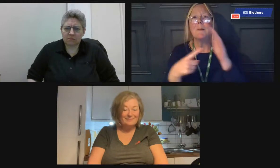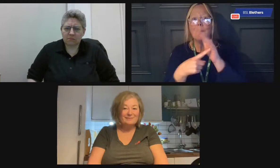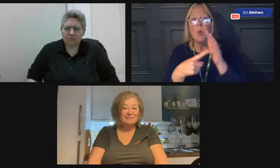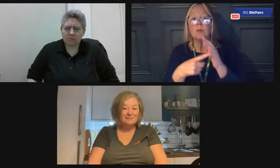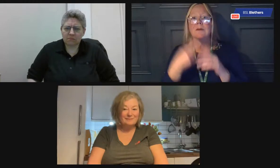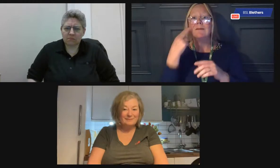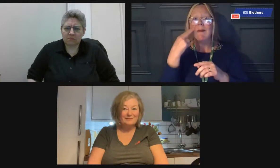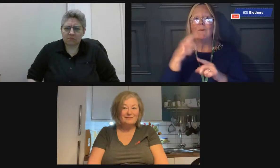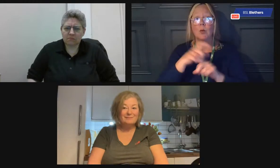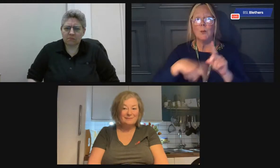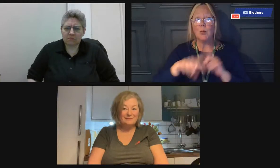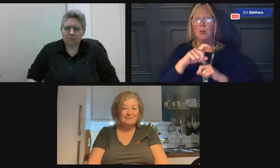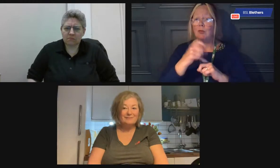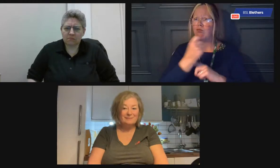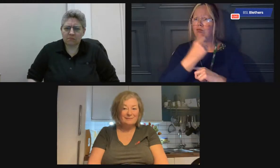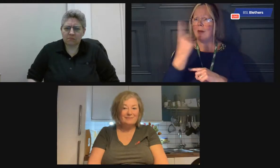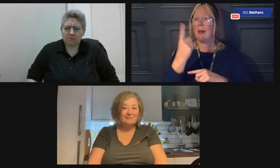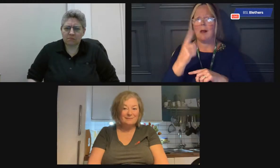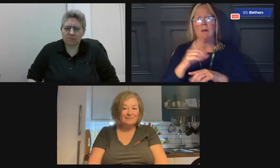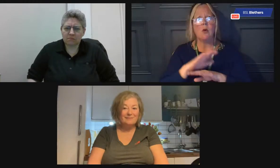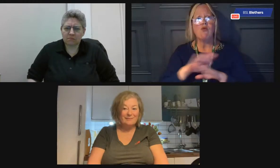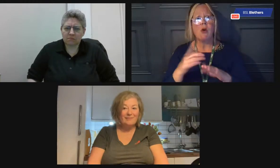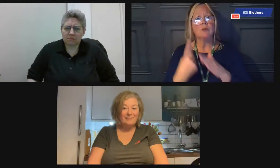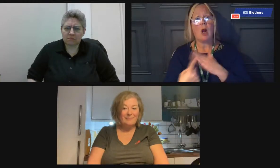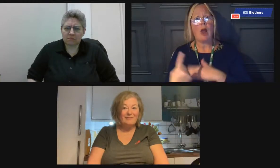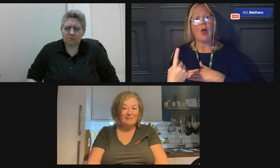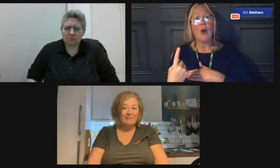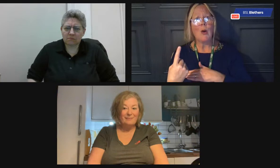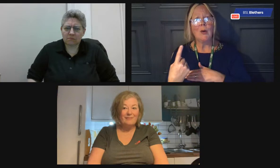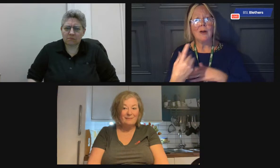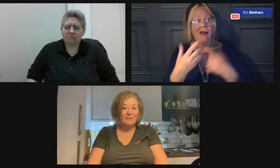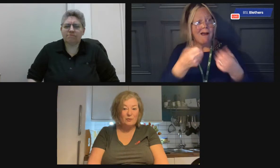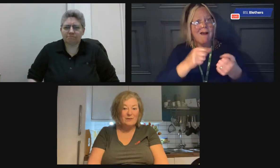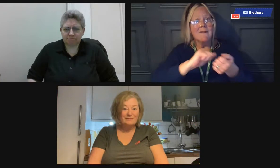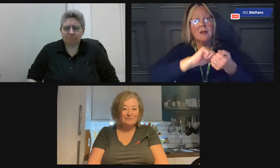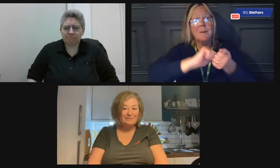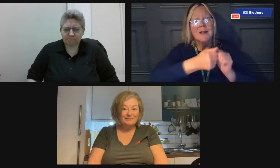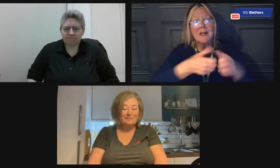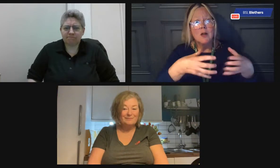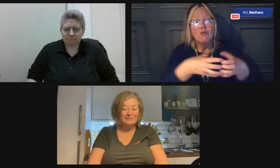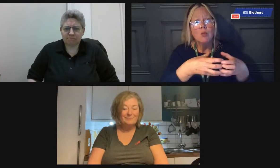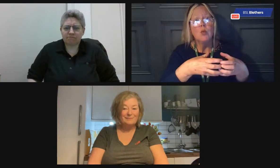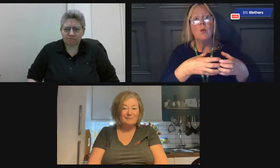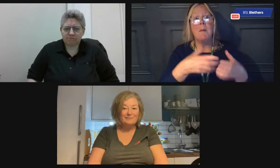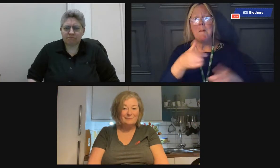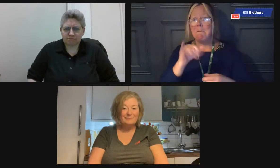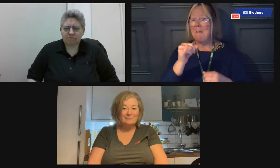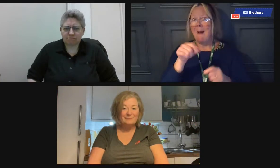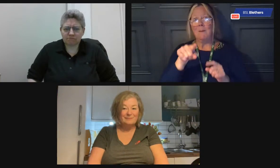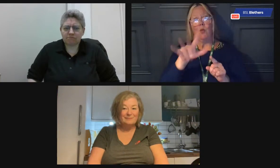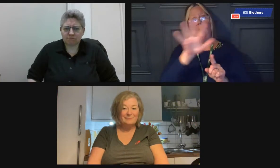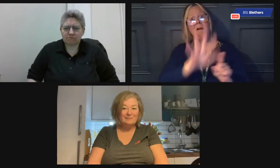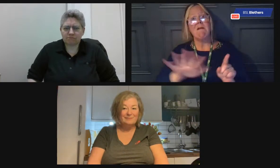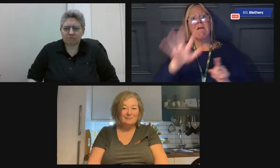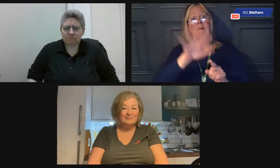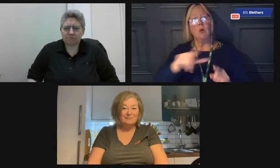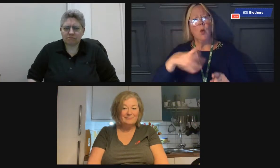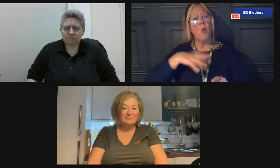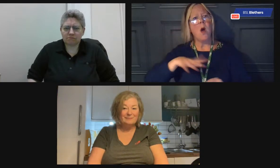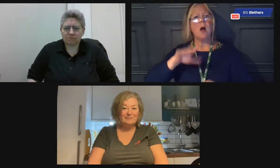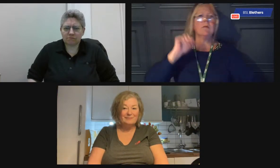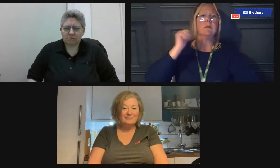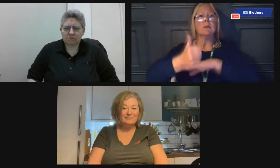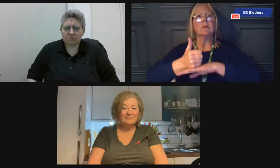positive thing. I mean, there are lots of positive things about that. So I want the community to realize that it's not